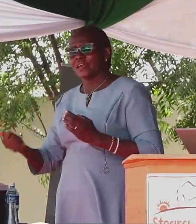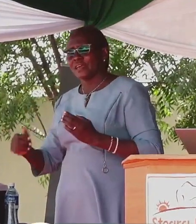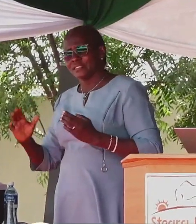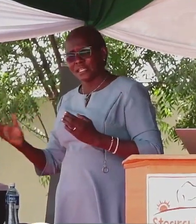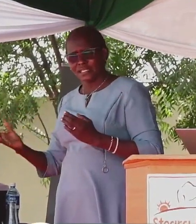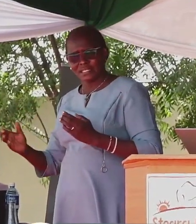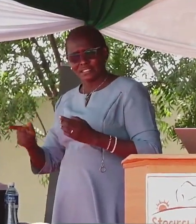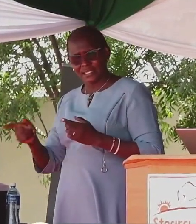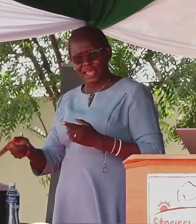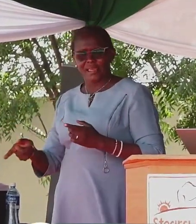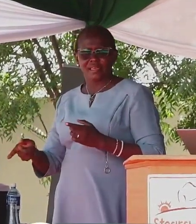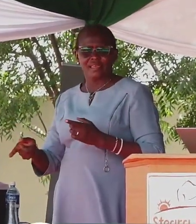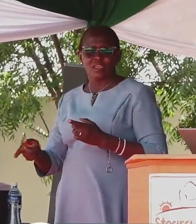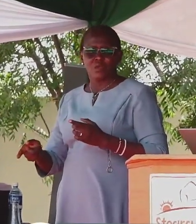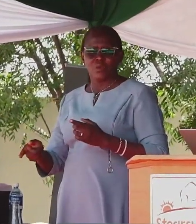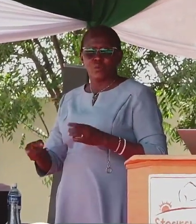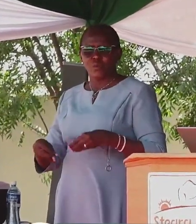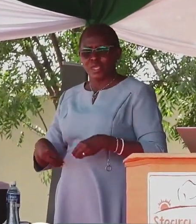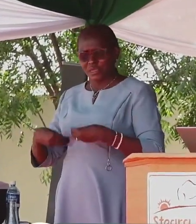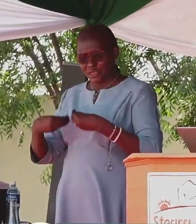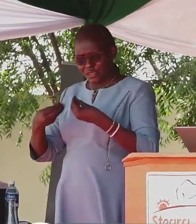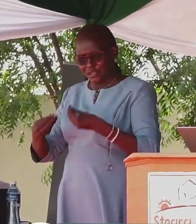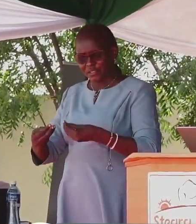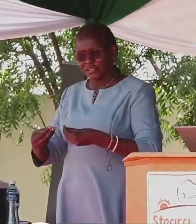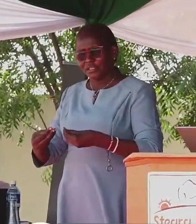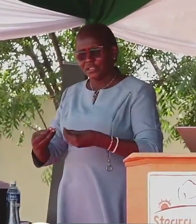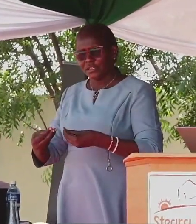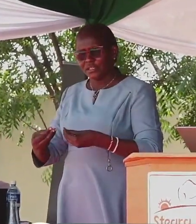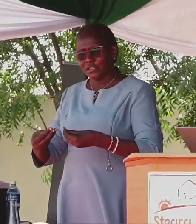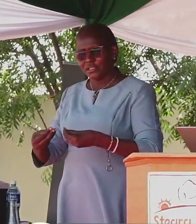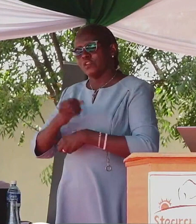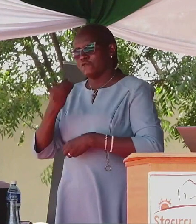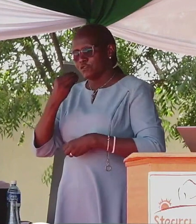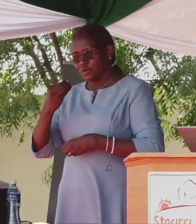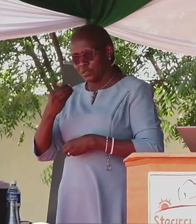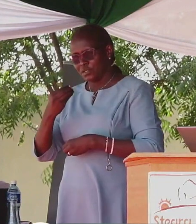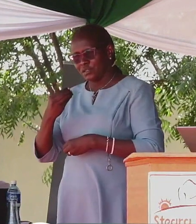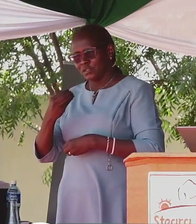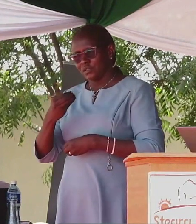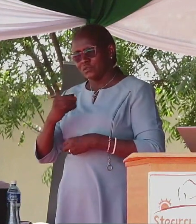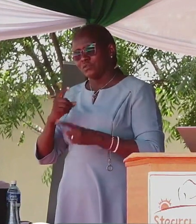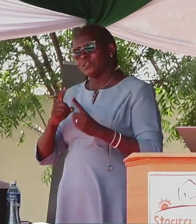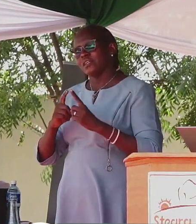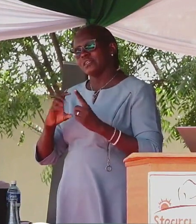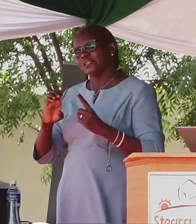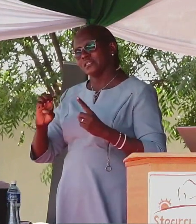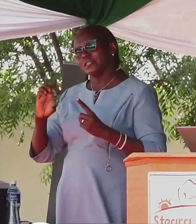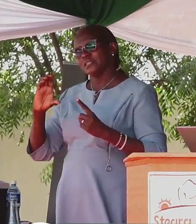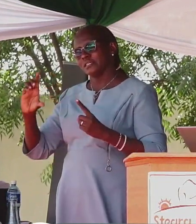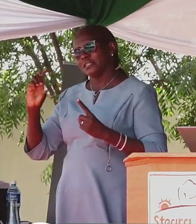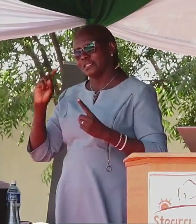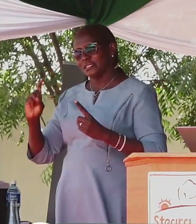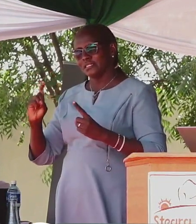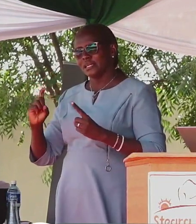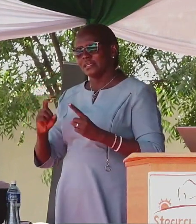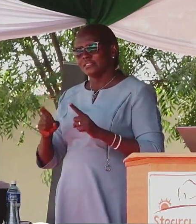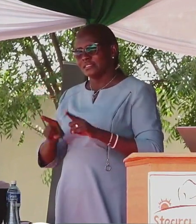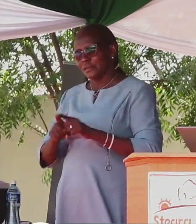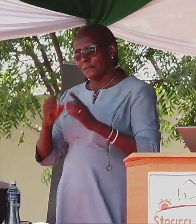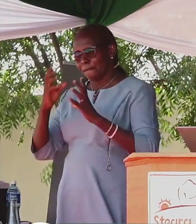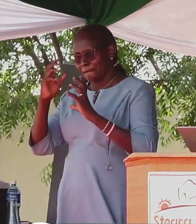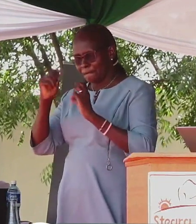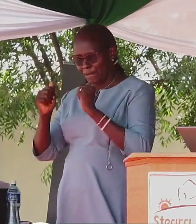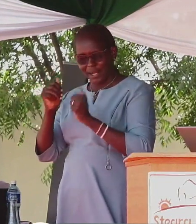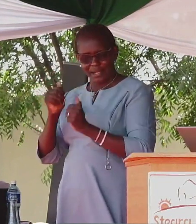centers. We also provide school meals to the ECD centers, as well as milk.